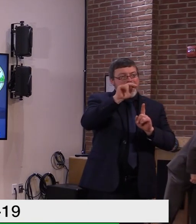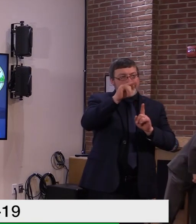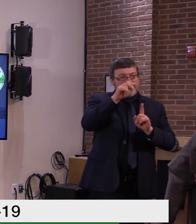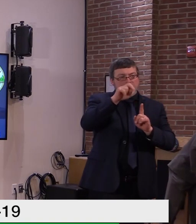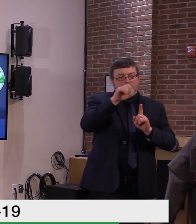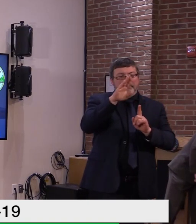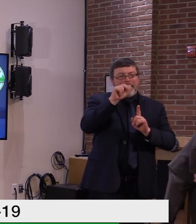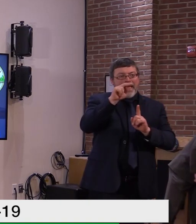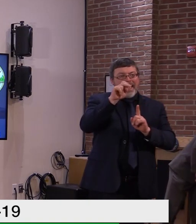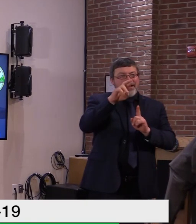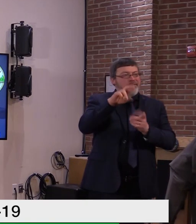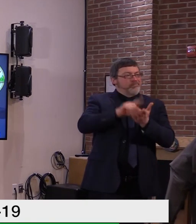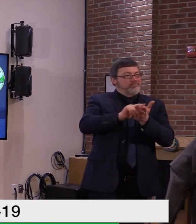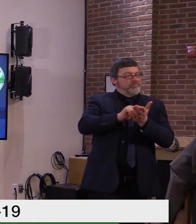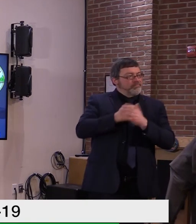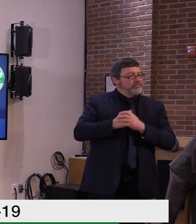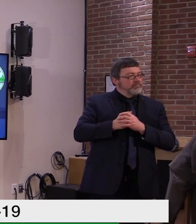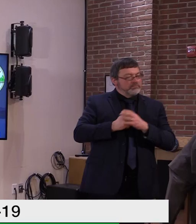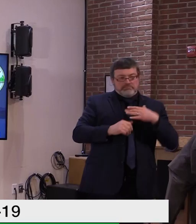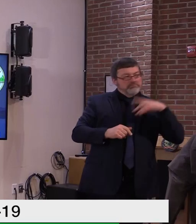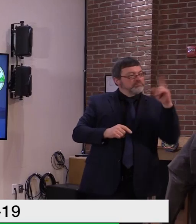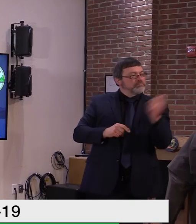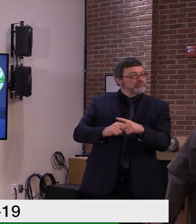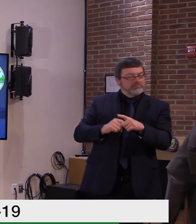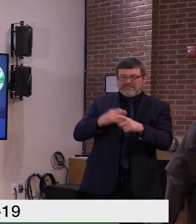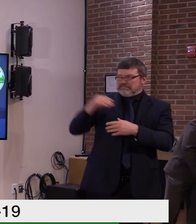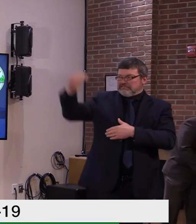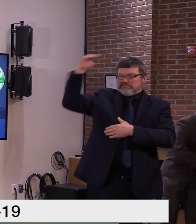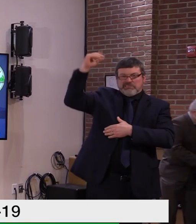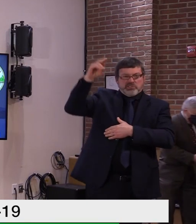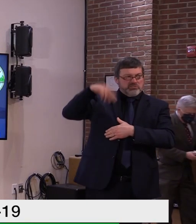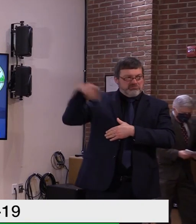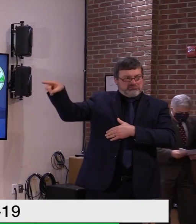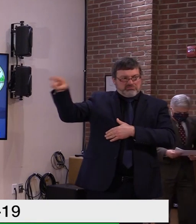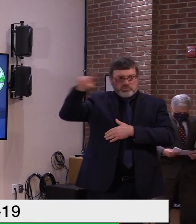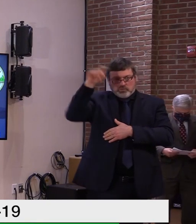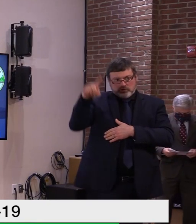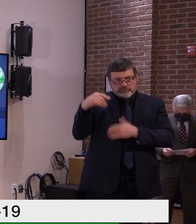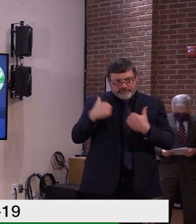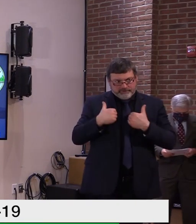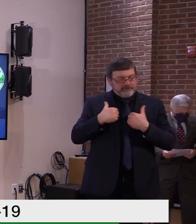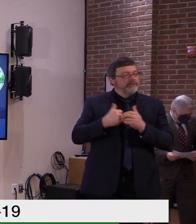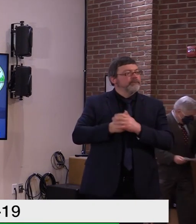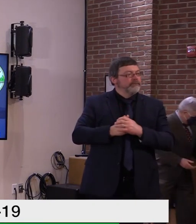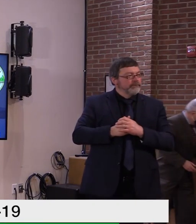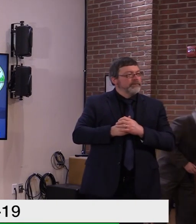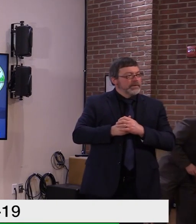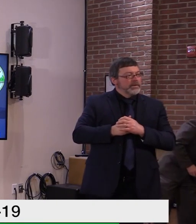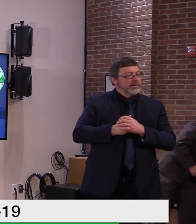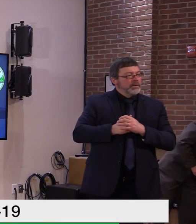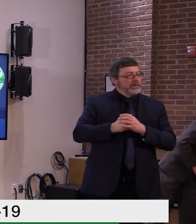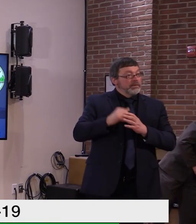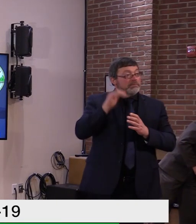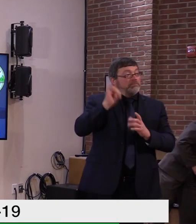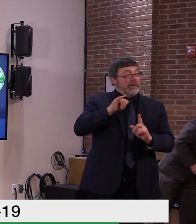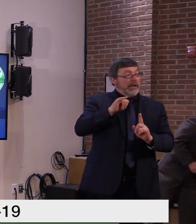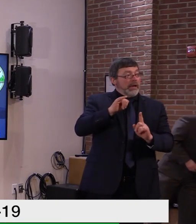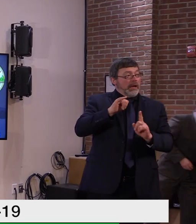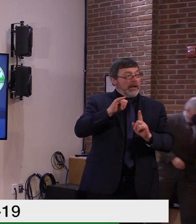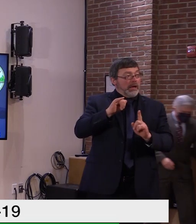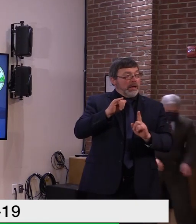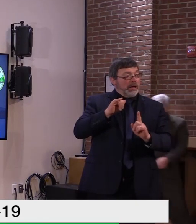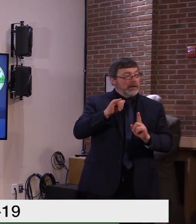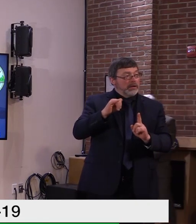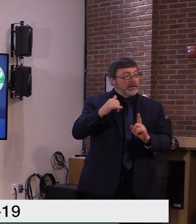Levine. This is more of a question about sort of the overall Bennington County situation. We have 159 cases in the past 14 days. We've